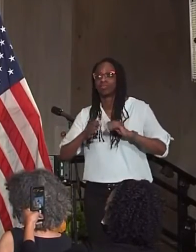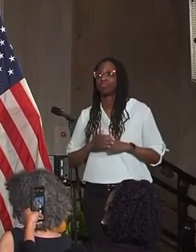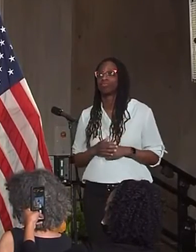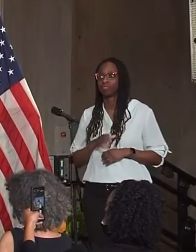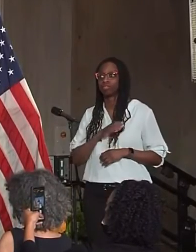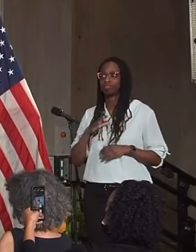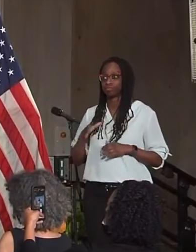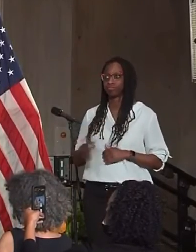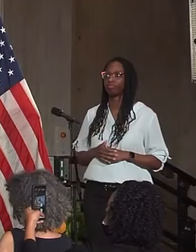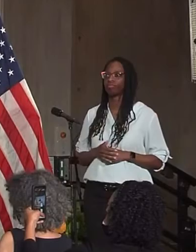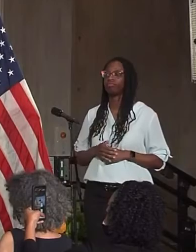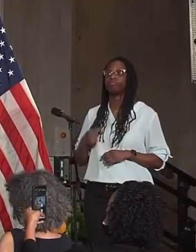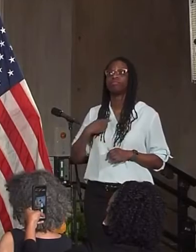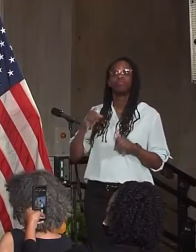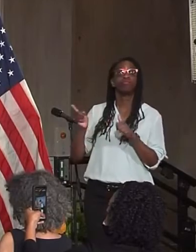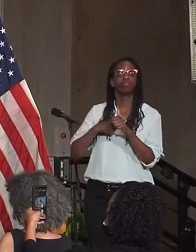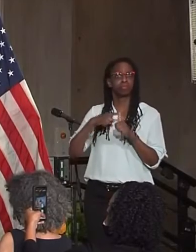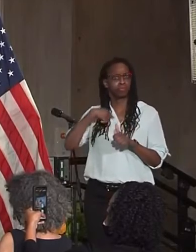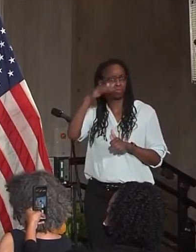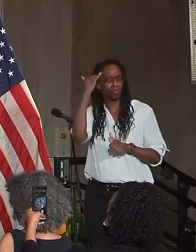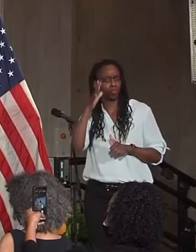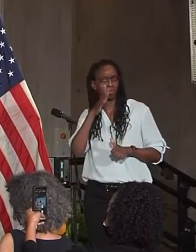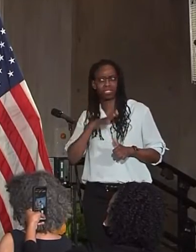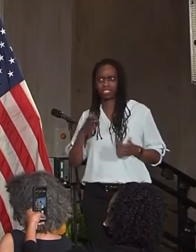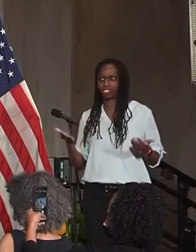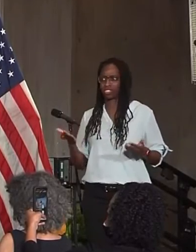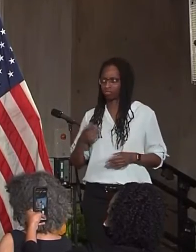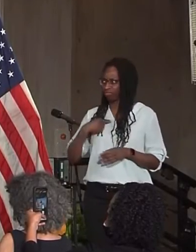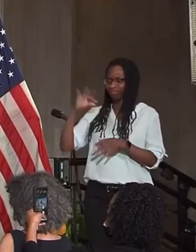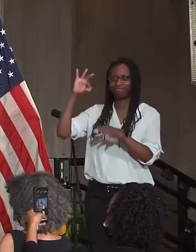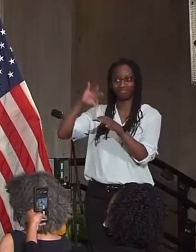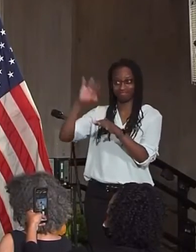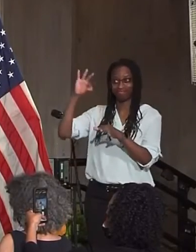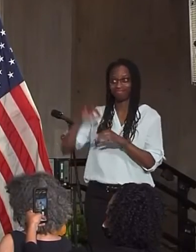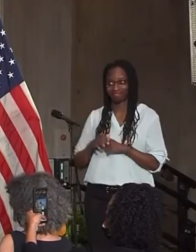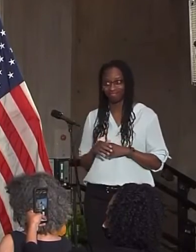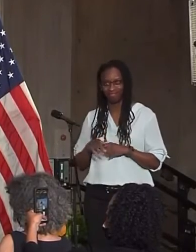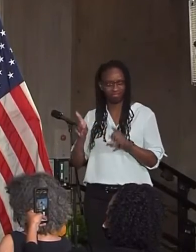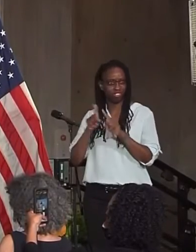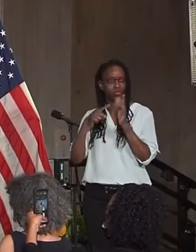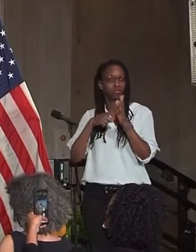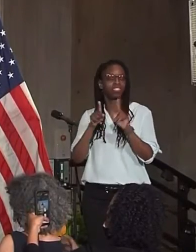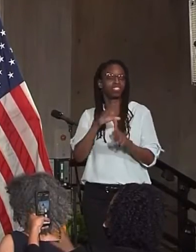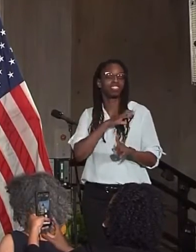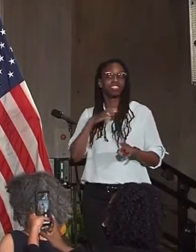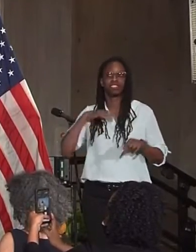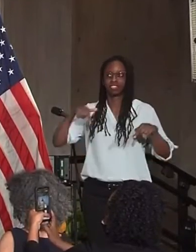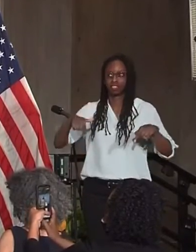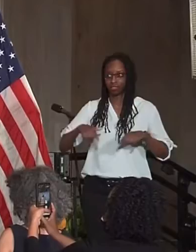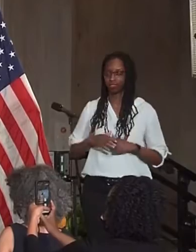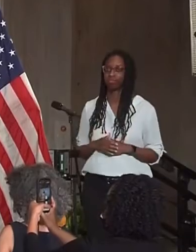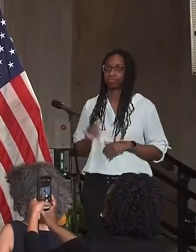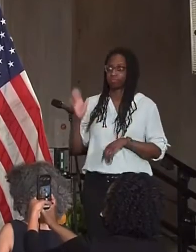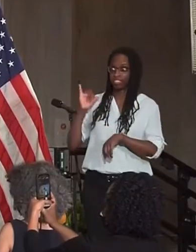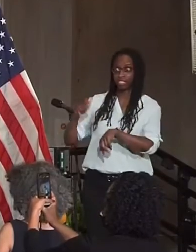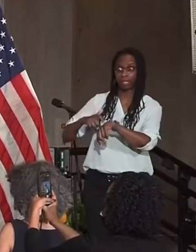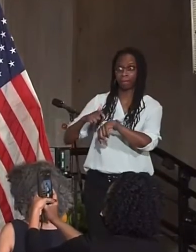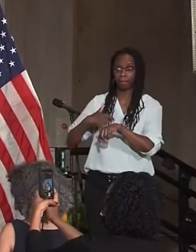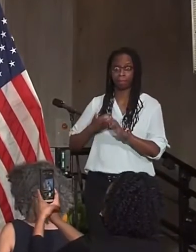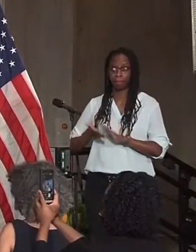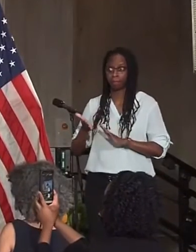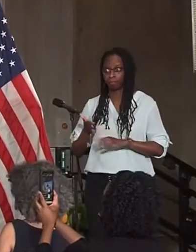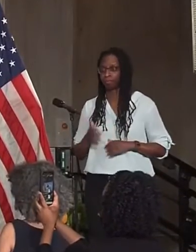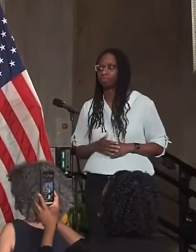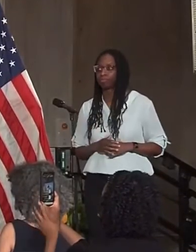black woman elected to the Boston City Council. It is incredible to consider just how far we have